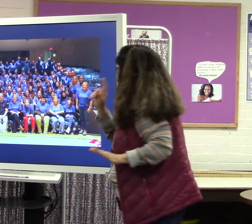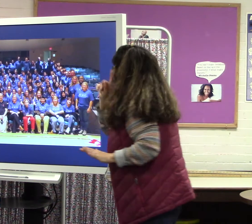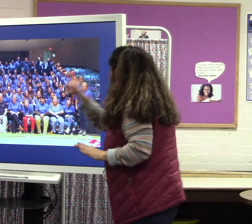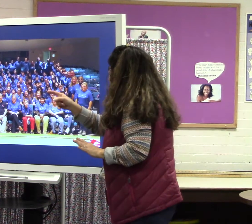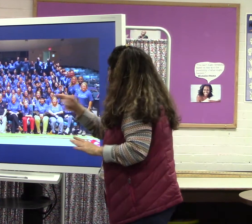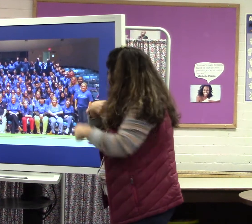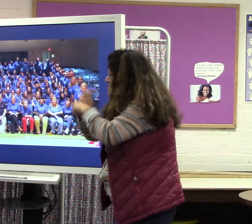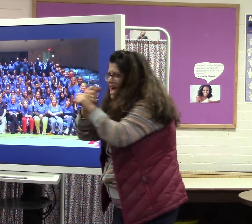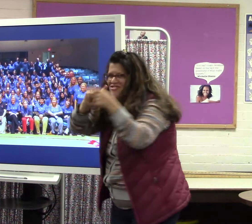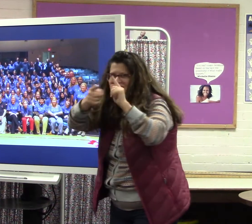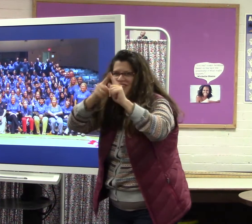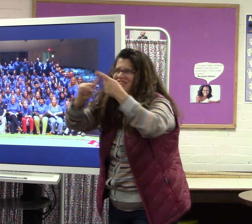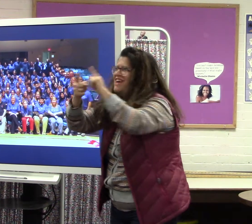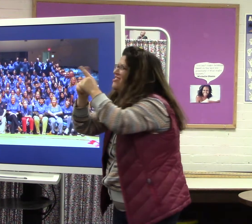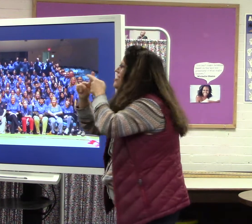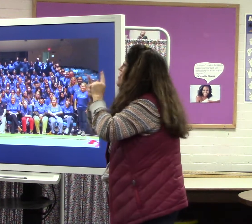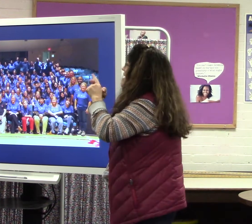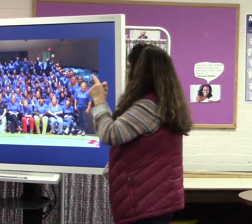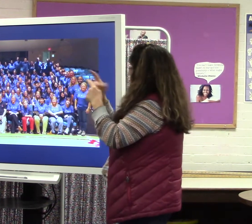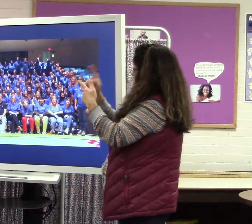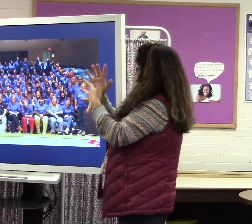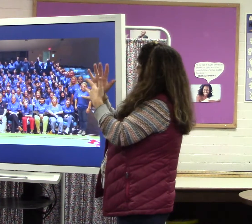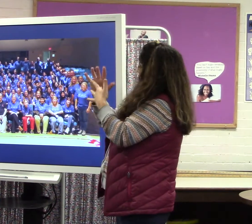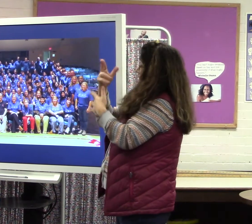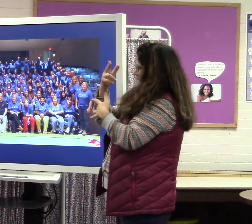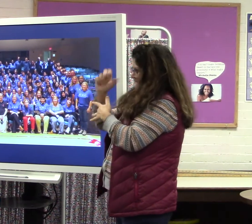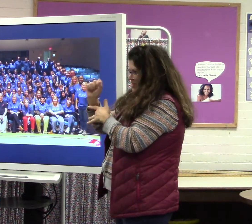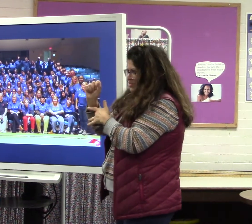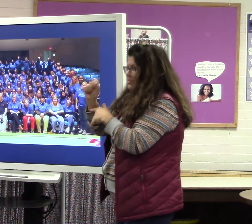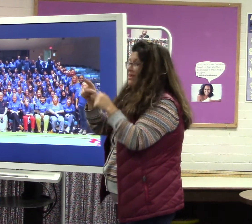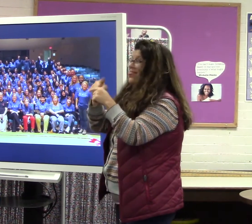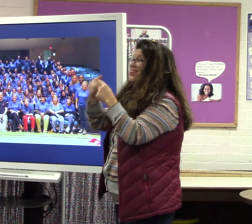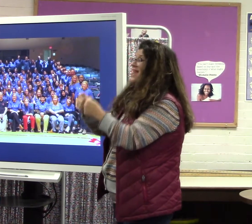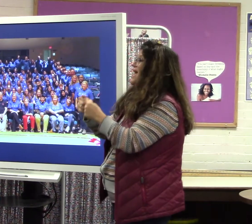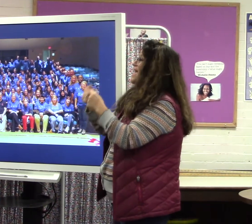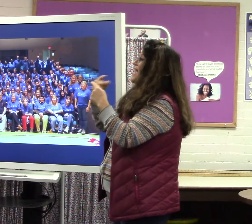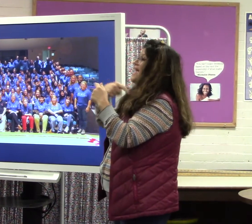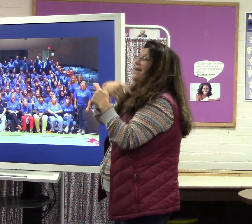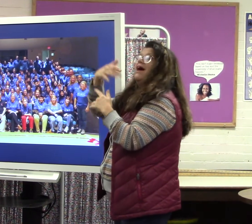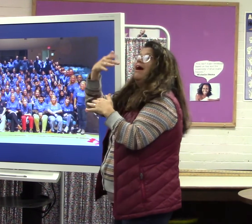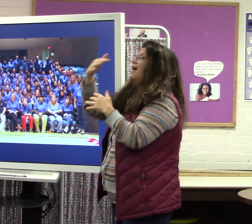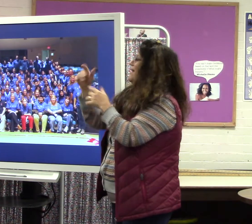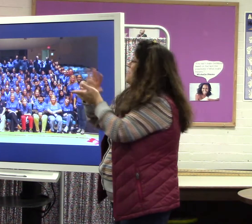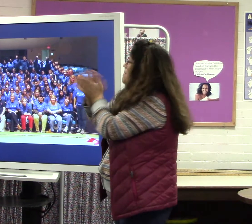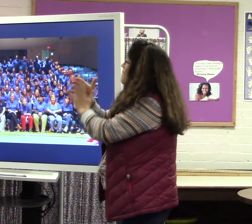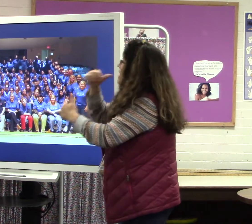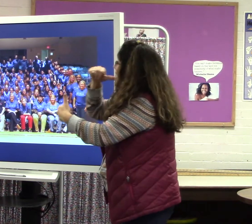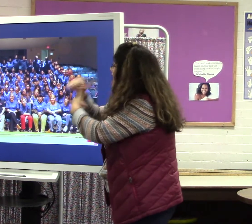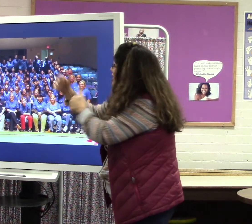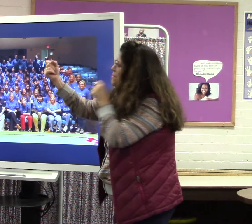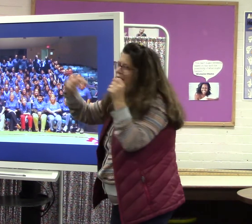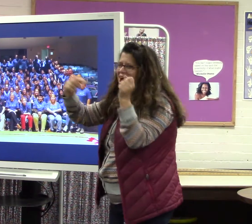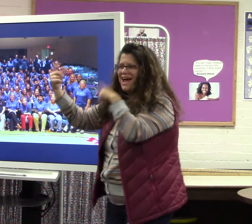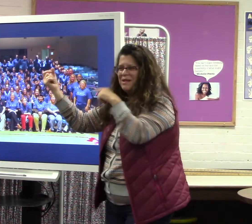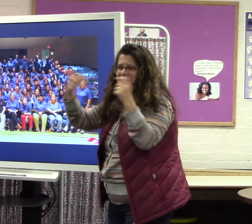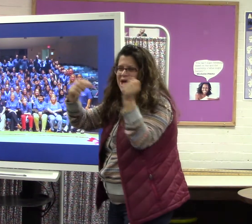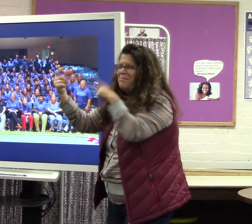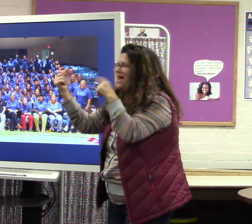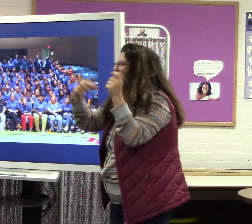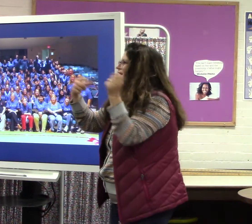the country, and you get to network, you make friends. And I would think I was a sophomore junior in high school, and we became pen pals